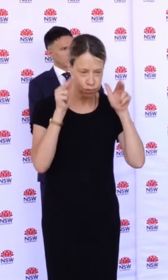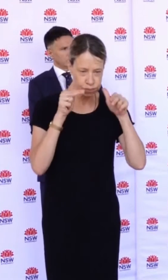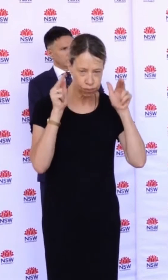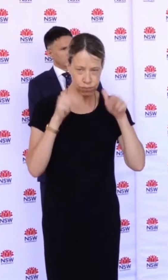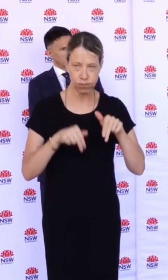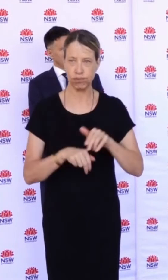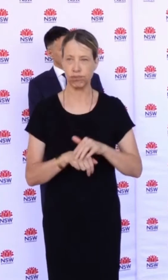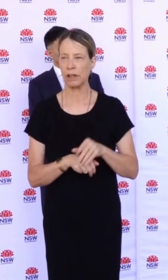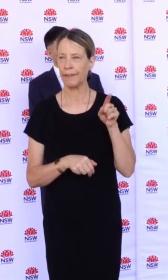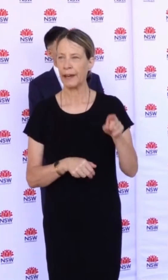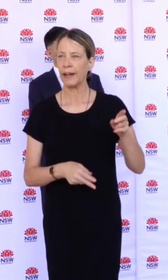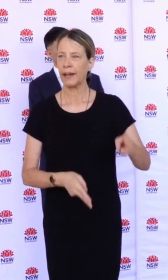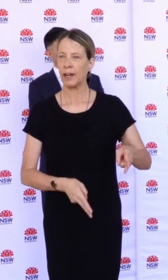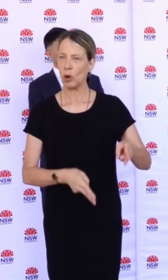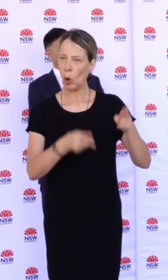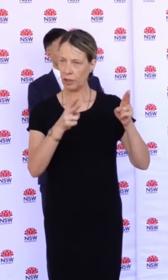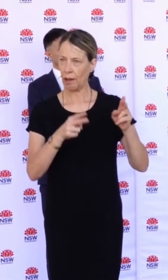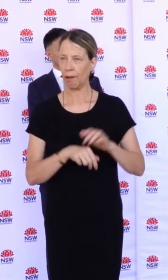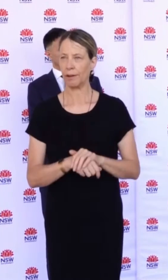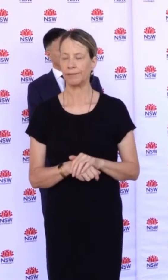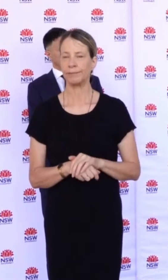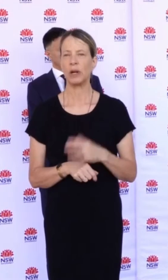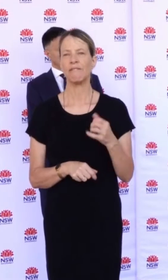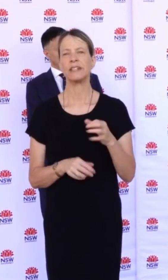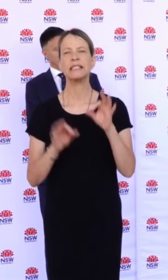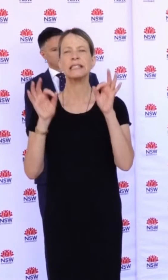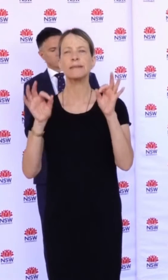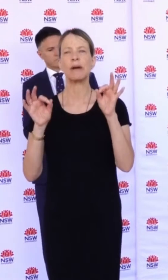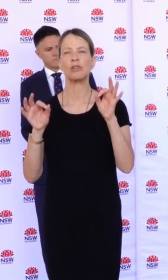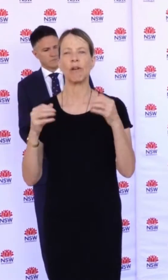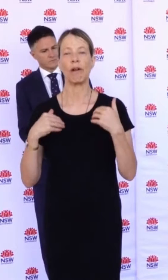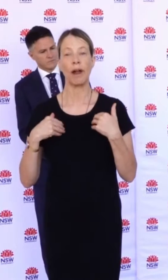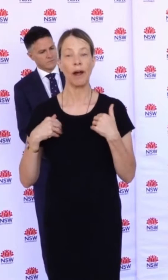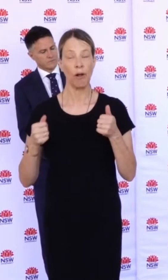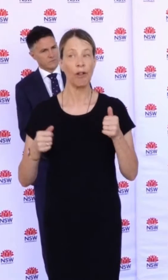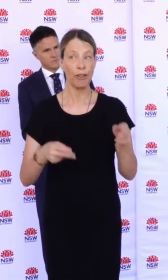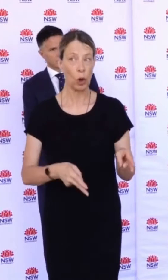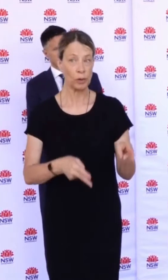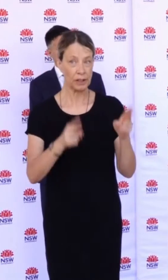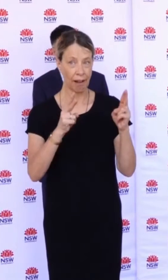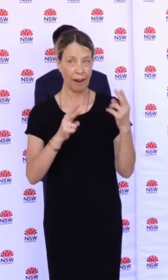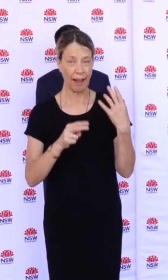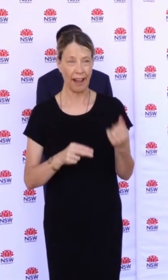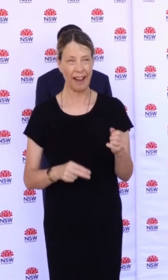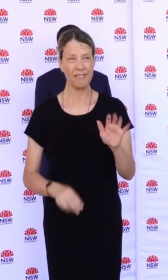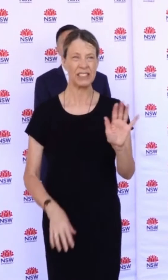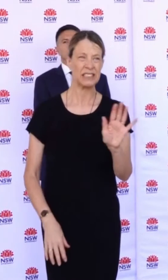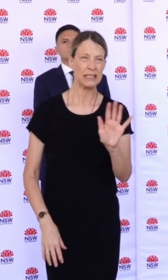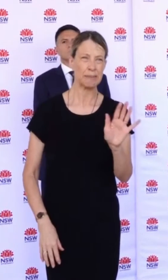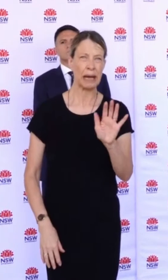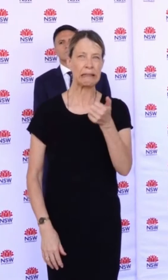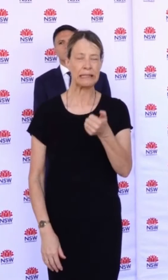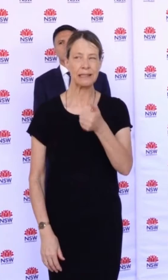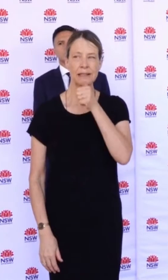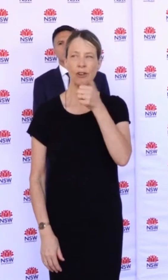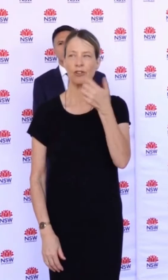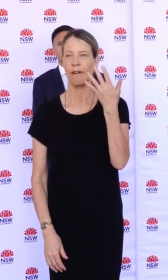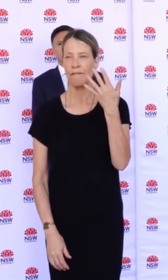hotel, health hotels, or special health accommodation, we have about